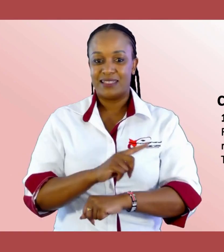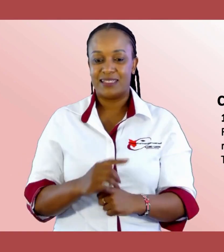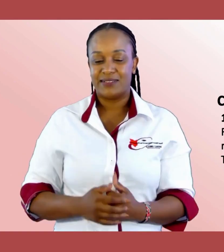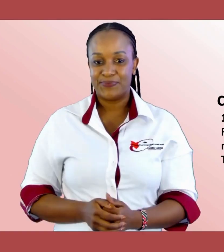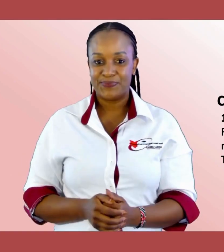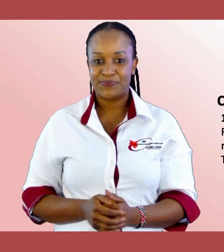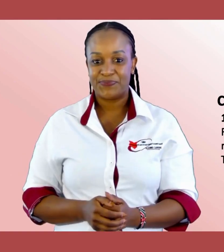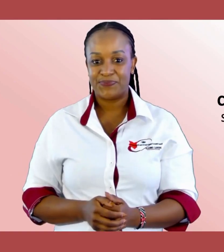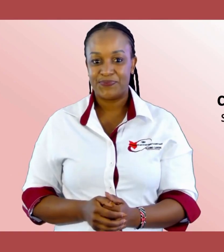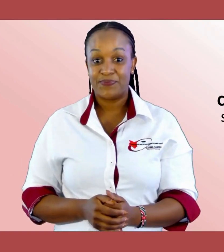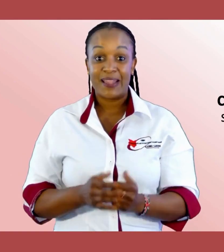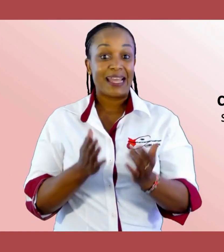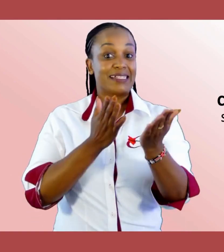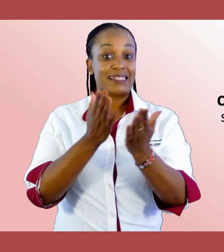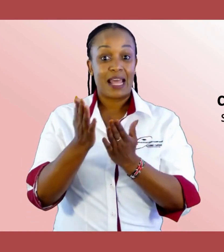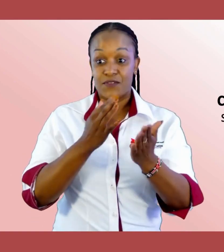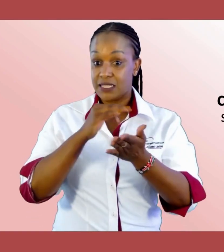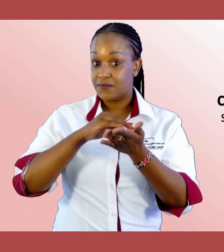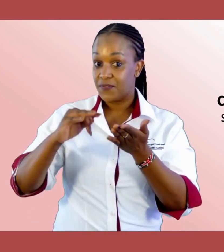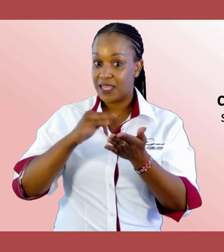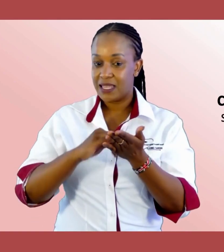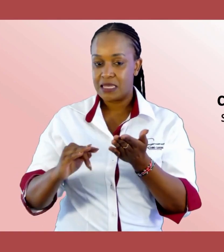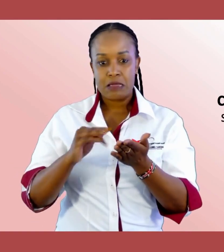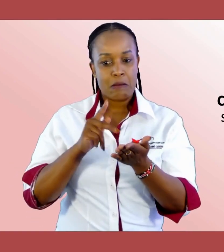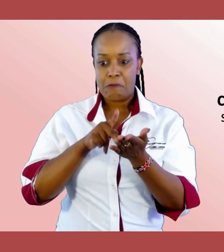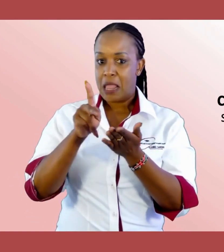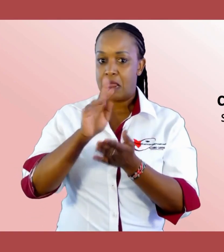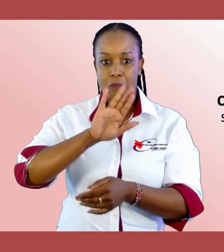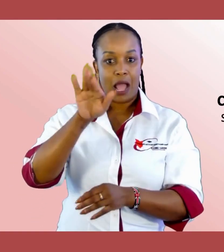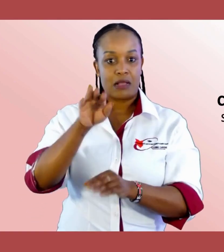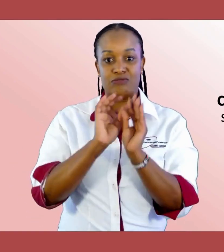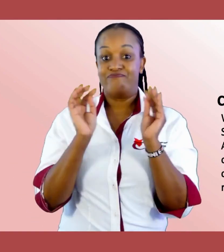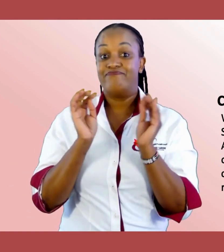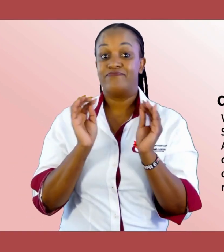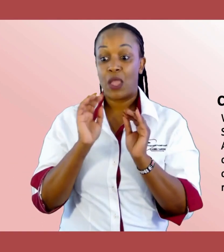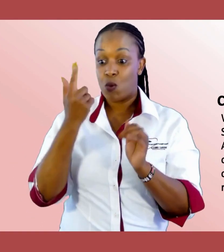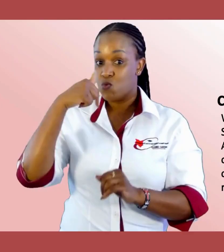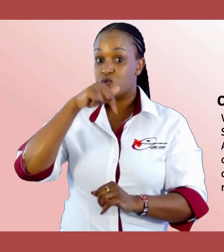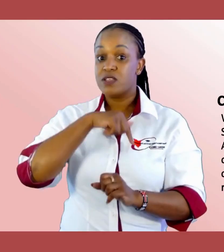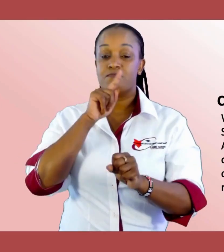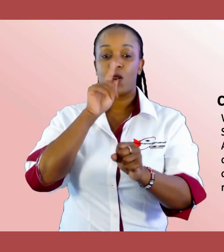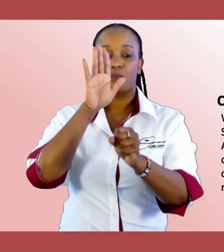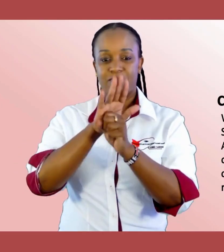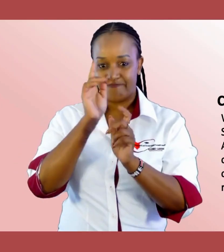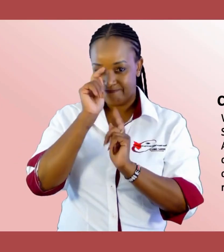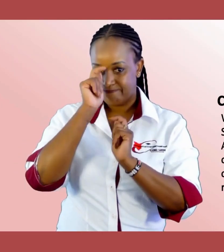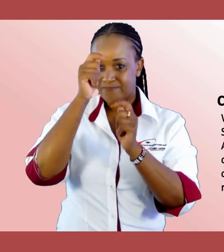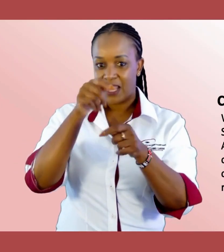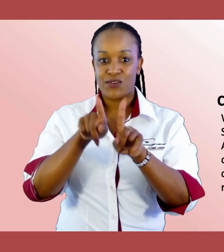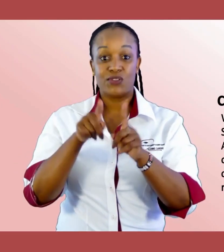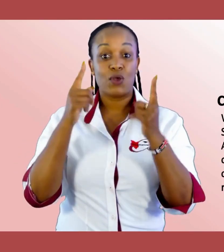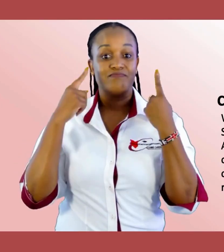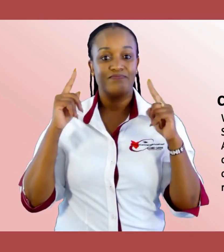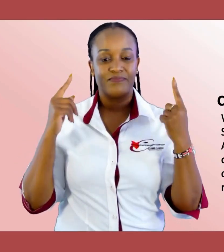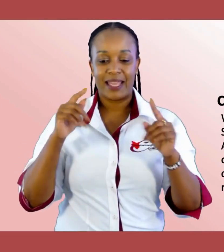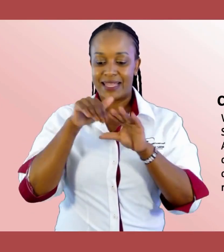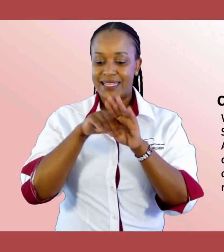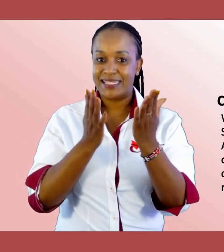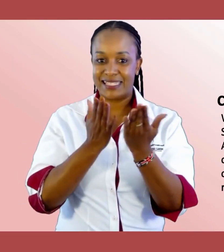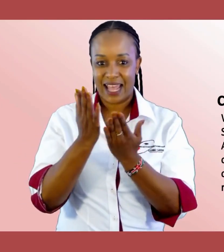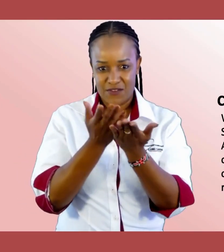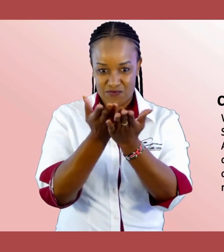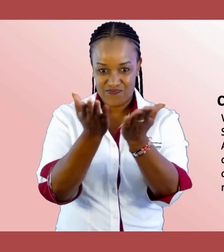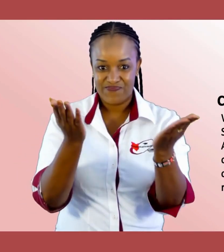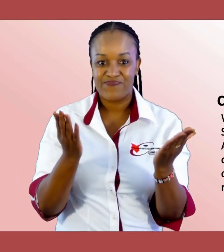days. Service fees are non-refundable. We are committed to courtesy and excellence in